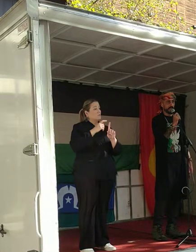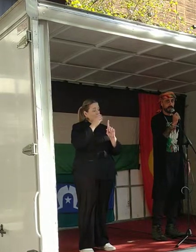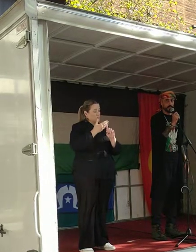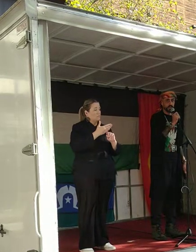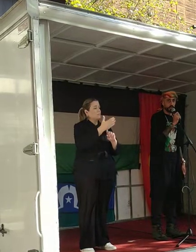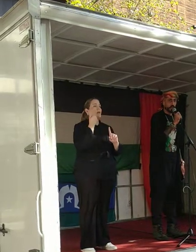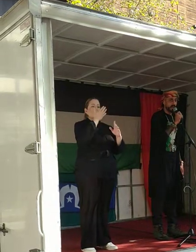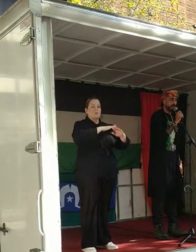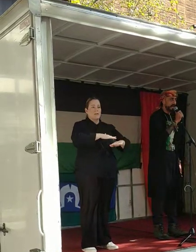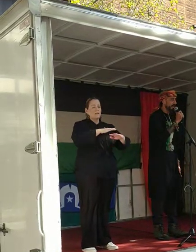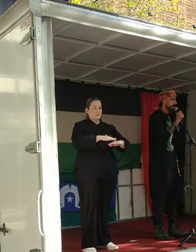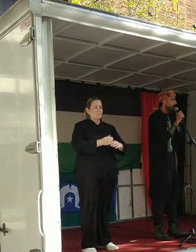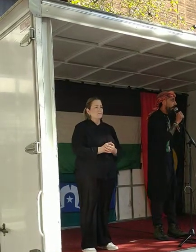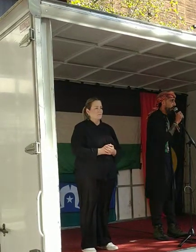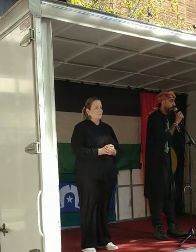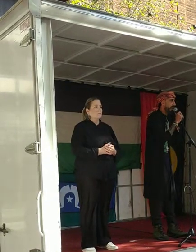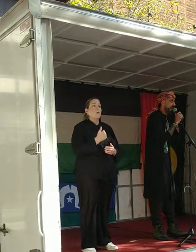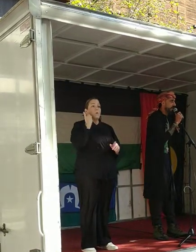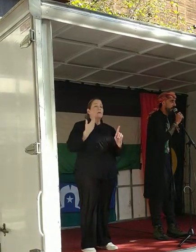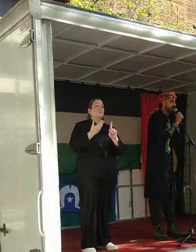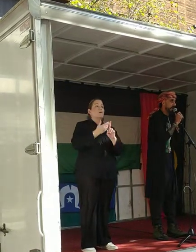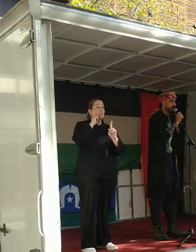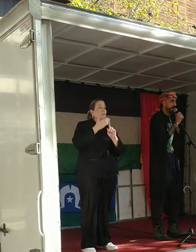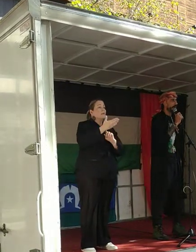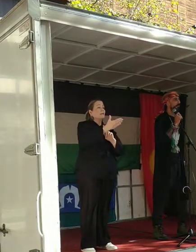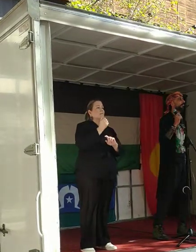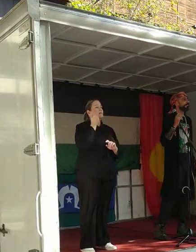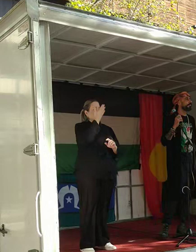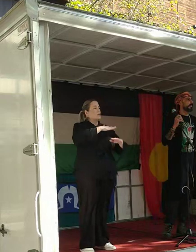be Aboriginal land. Always was, always will be.